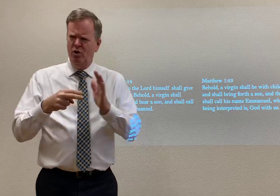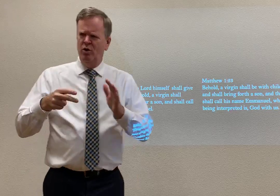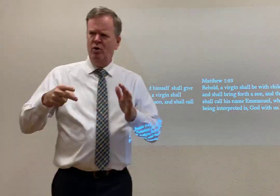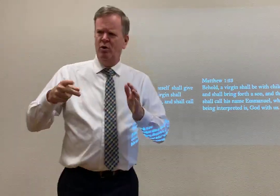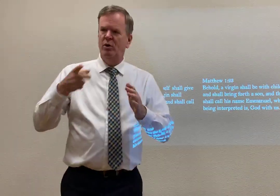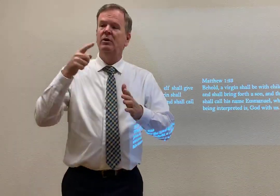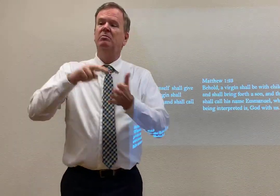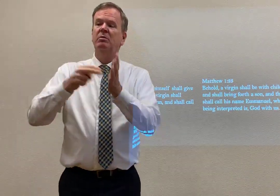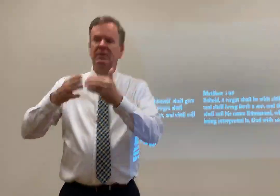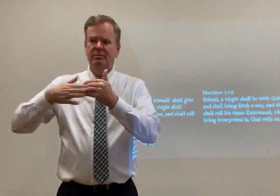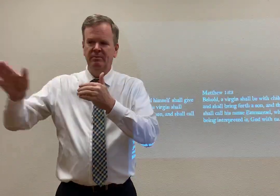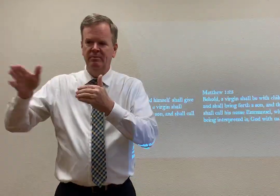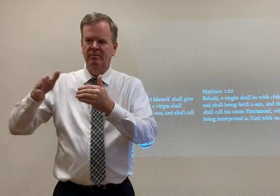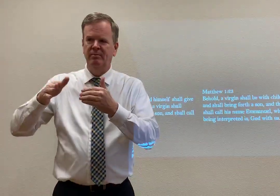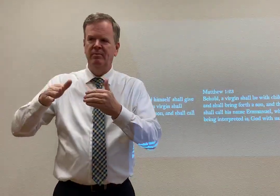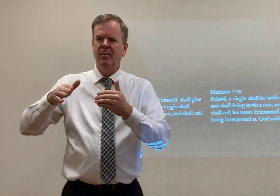therefore meaning what?